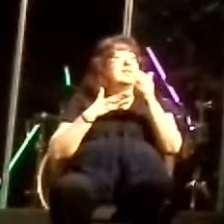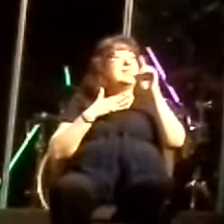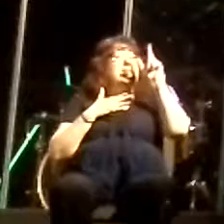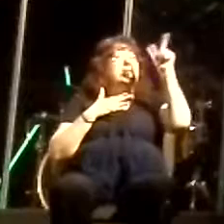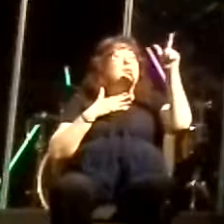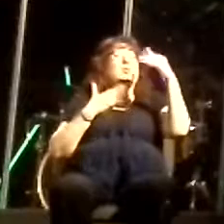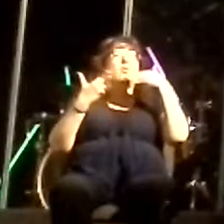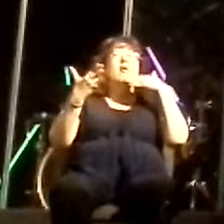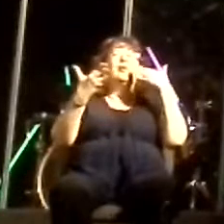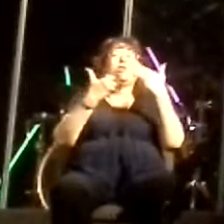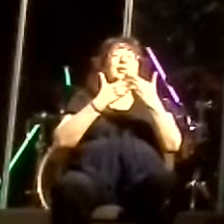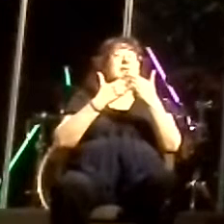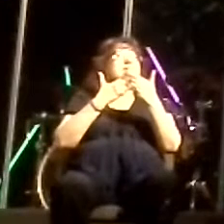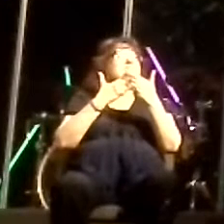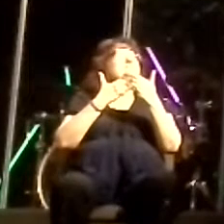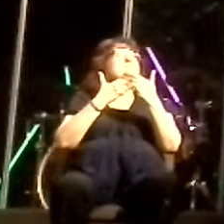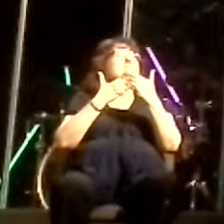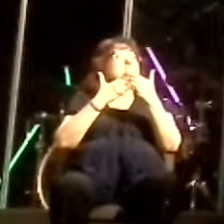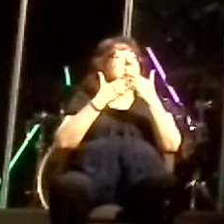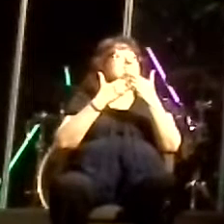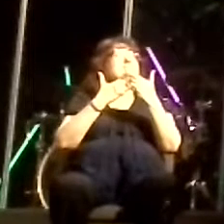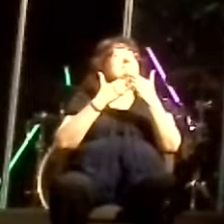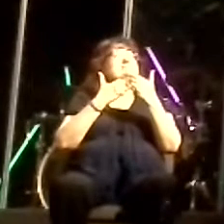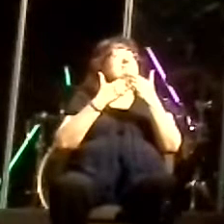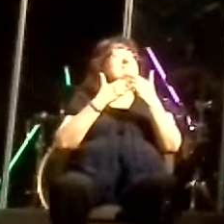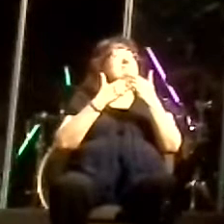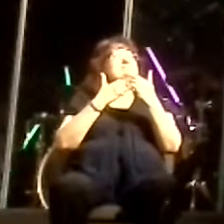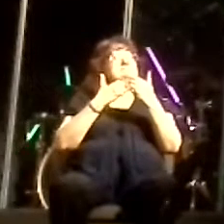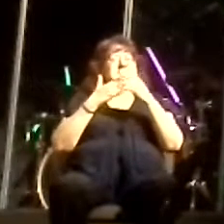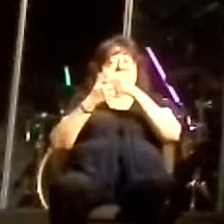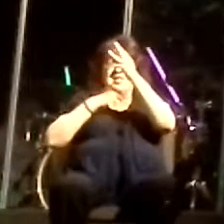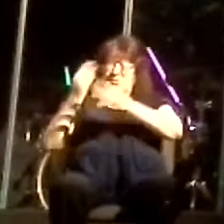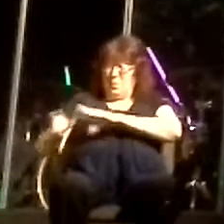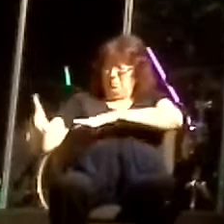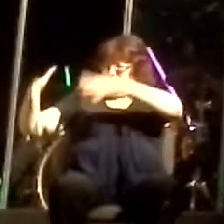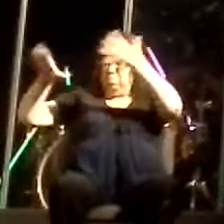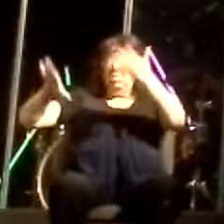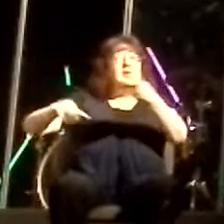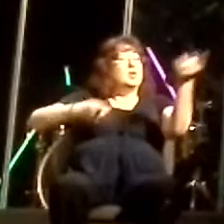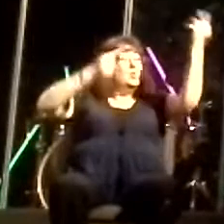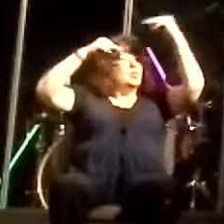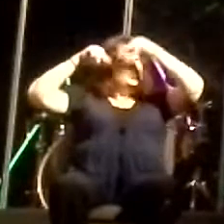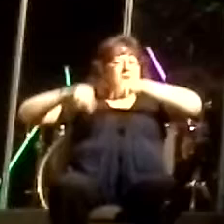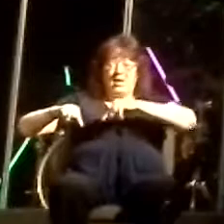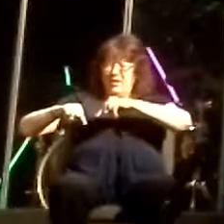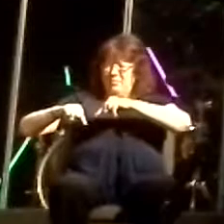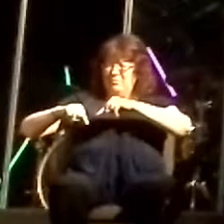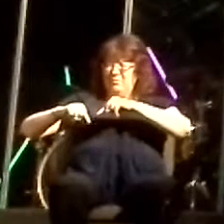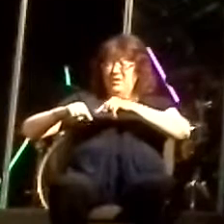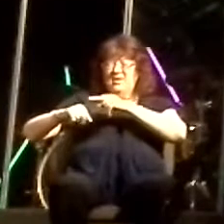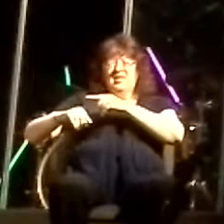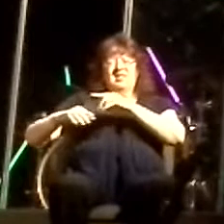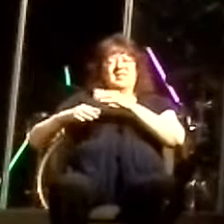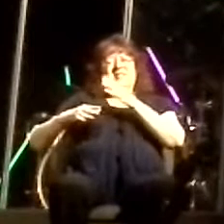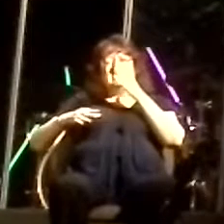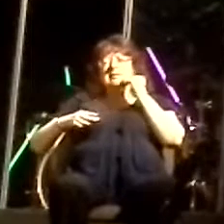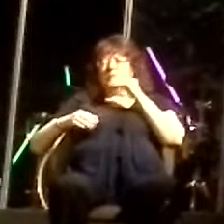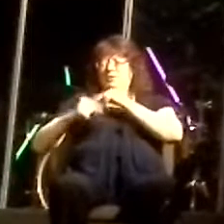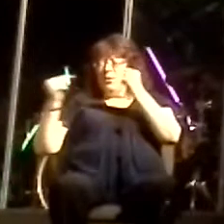you are so good. You came into this broken world, to our hurts and our